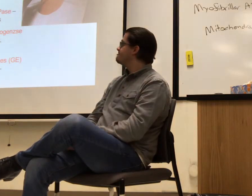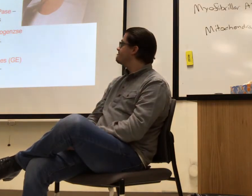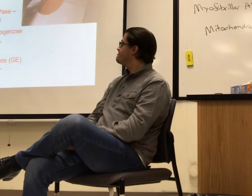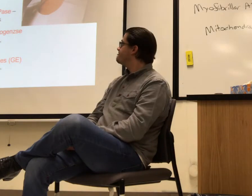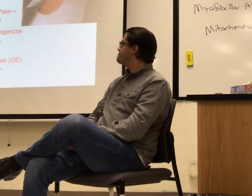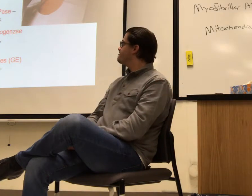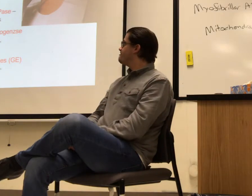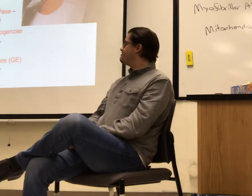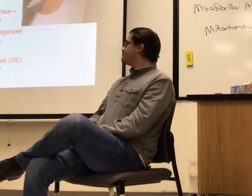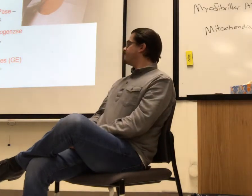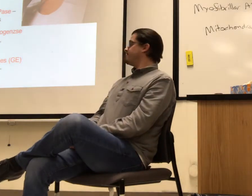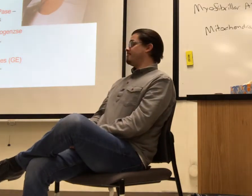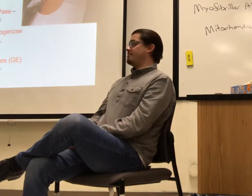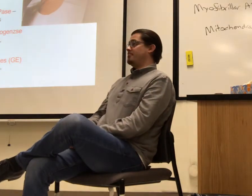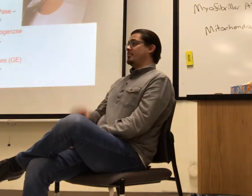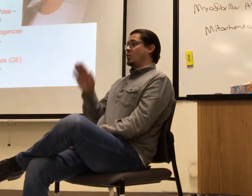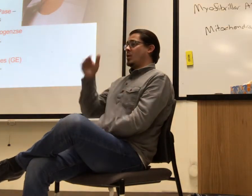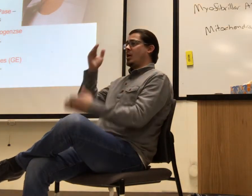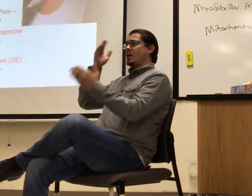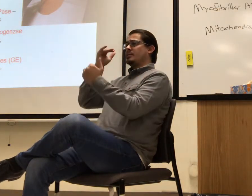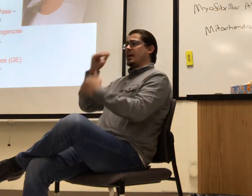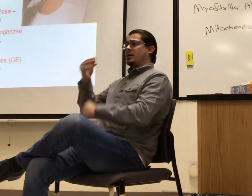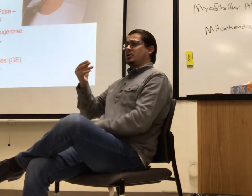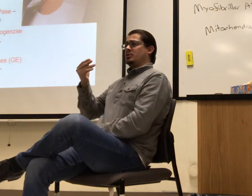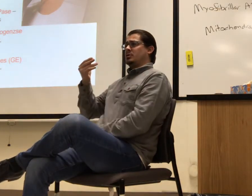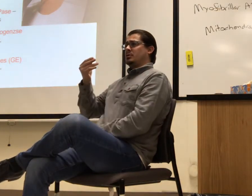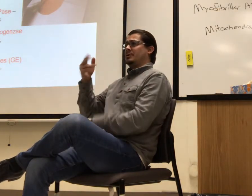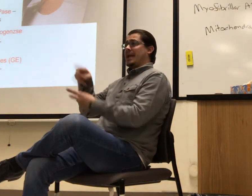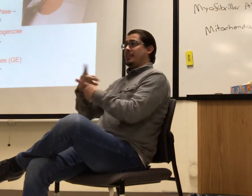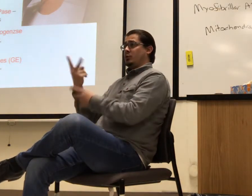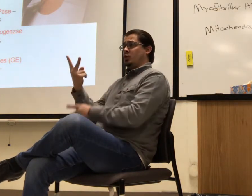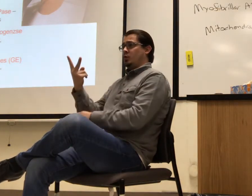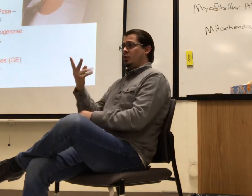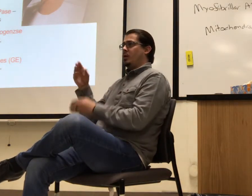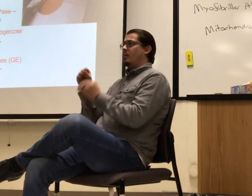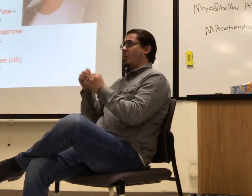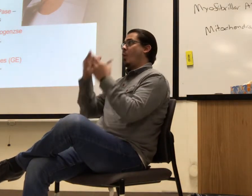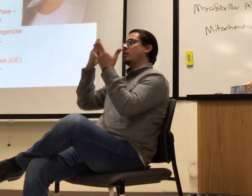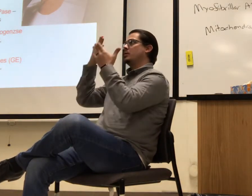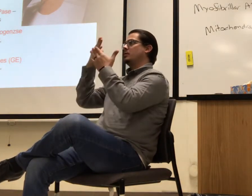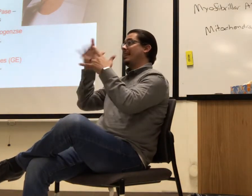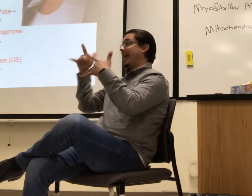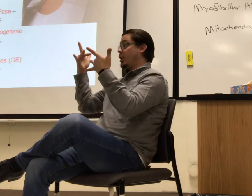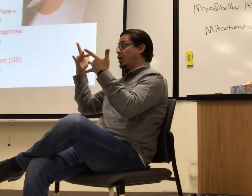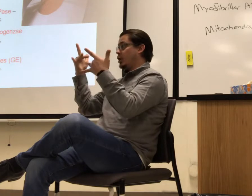You'd expect 2s to stain much lighter.